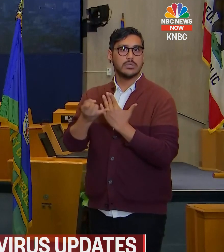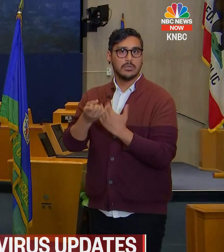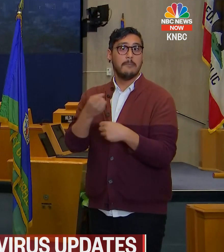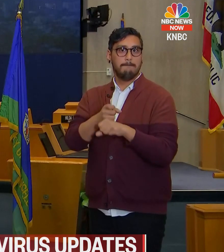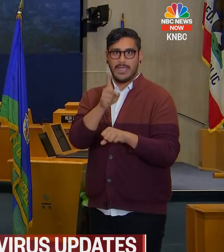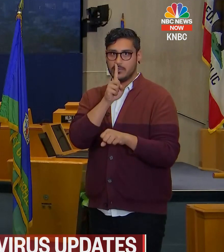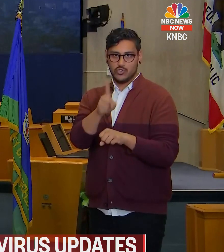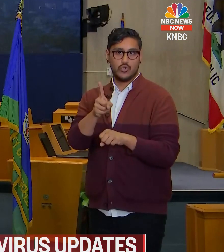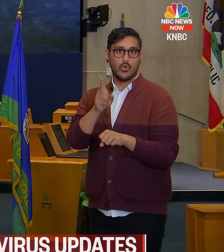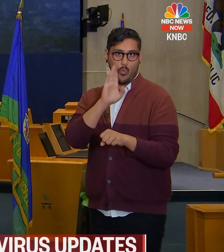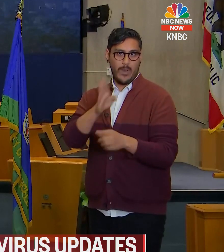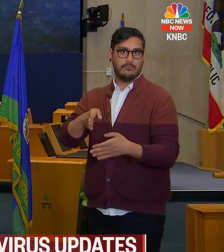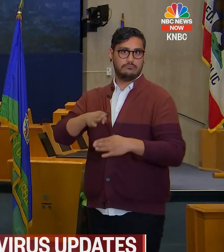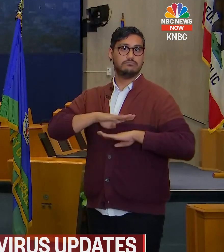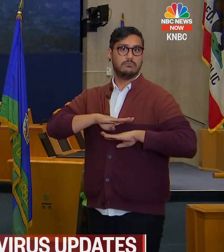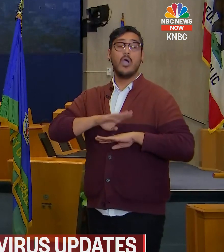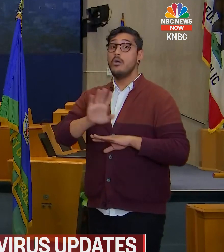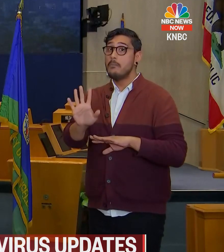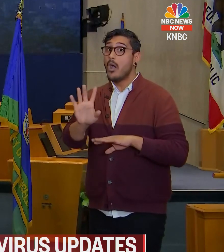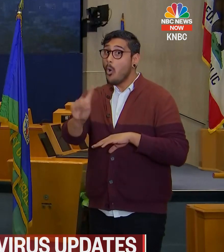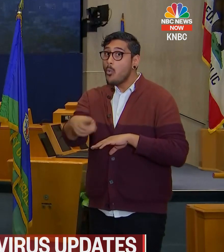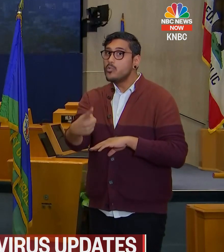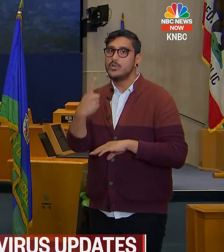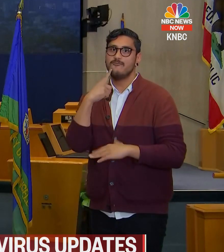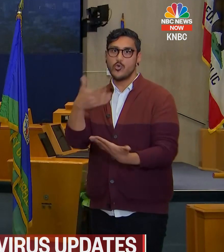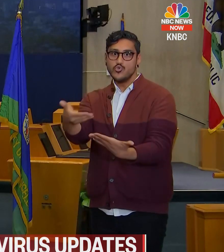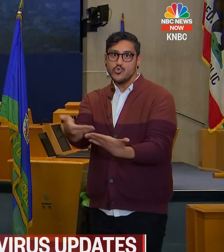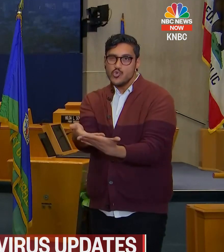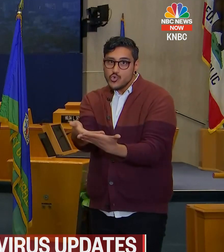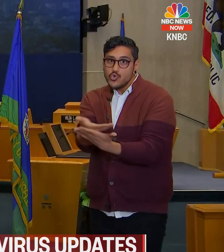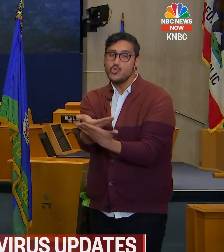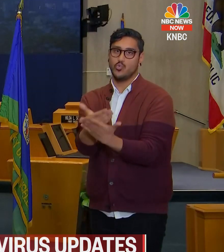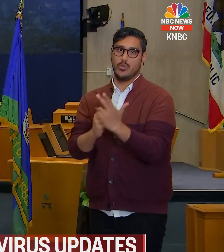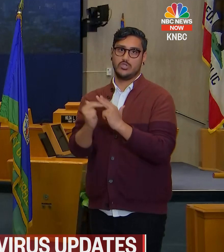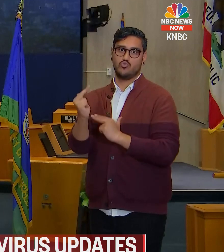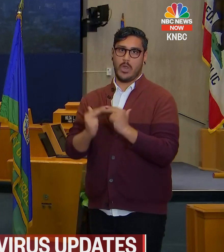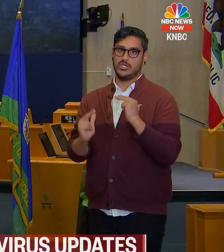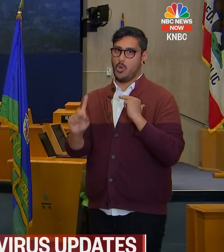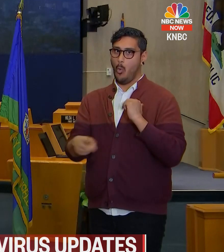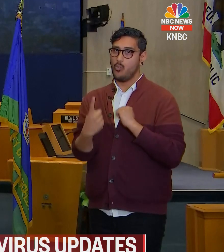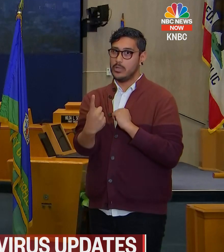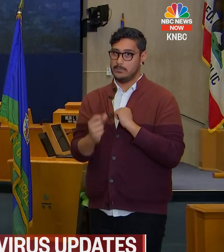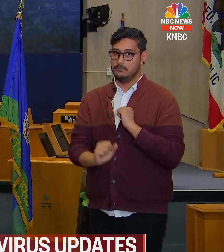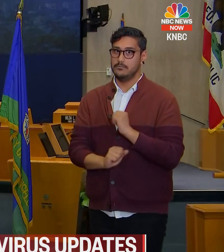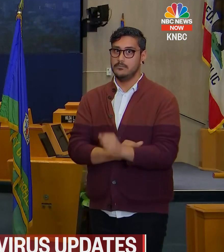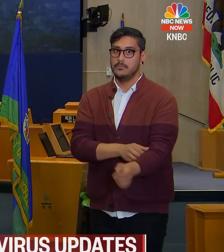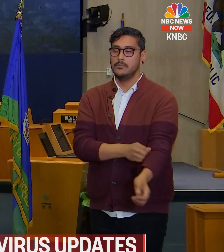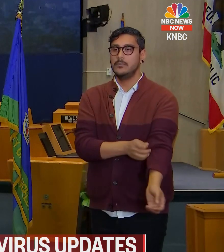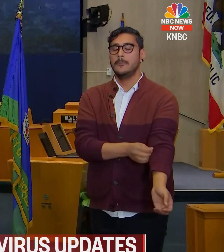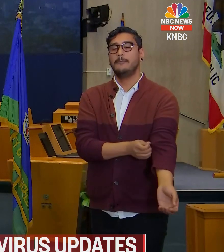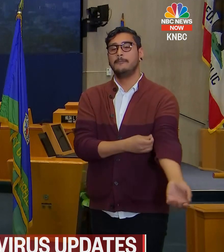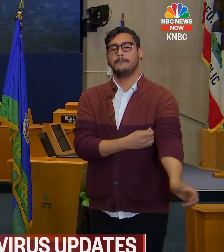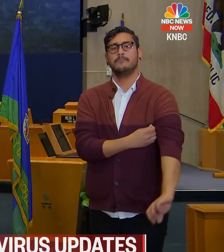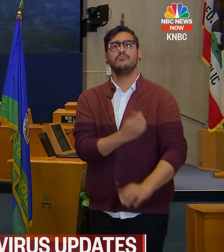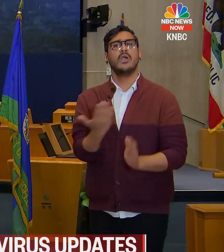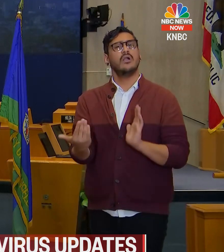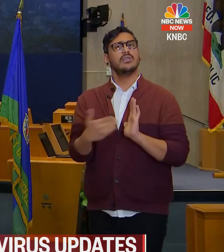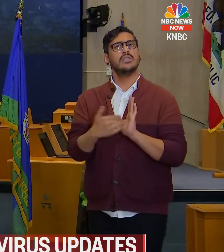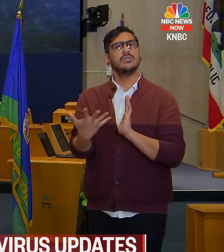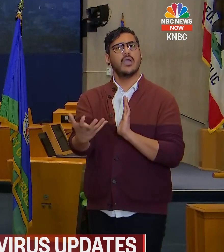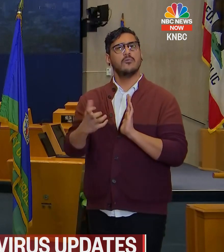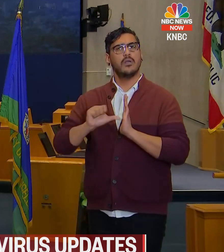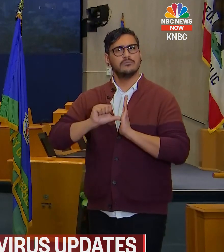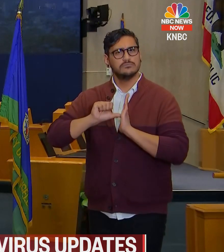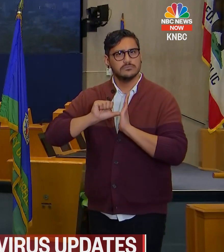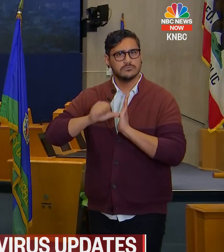they're completed only for new construction. I would like to once again just